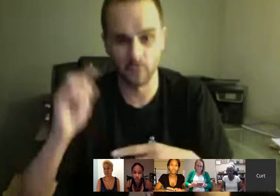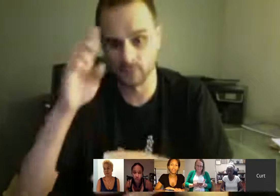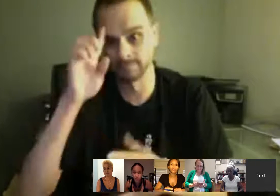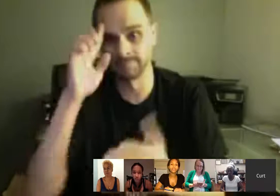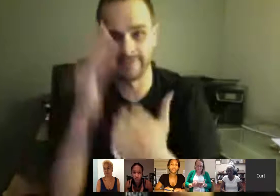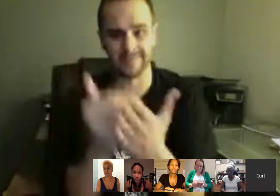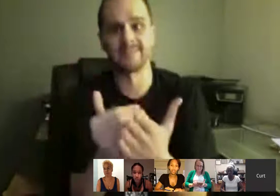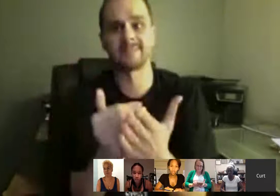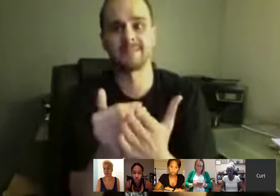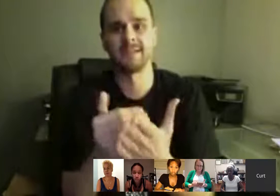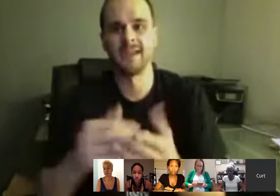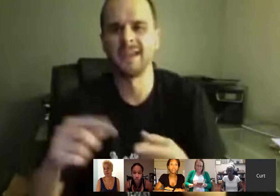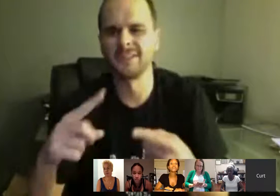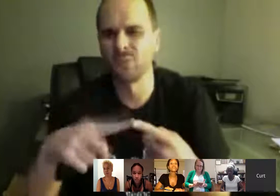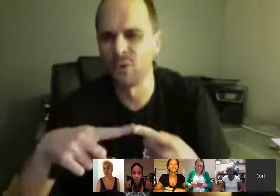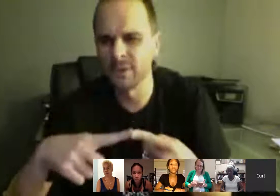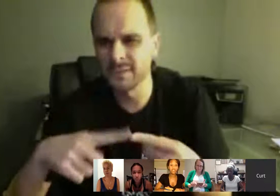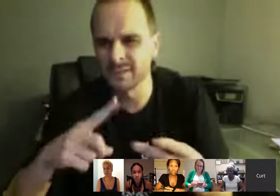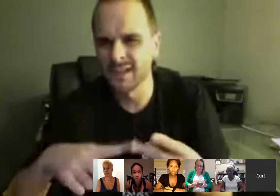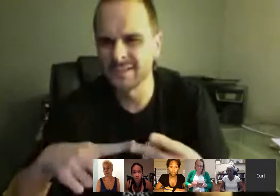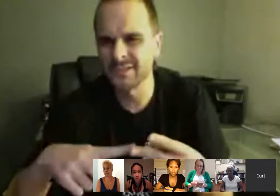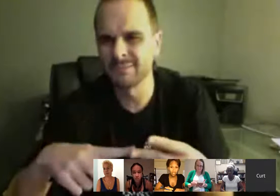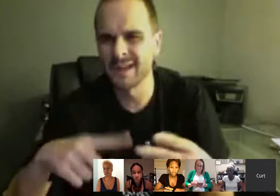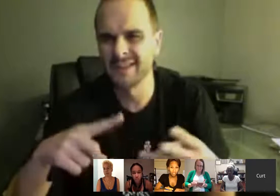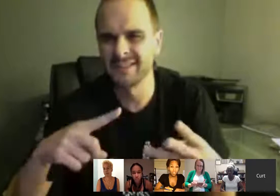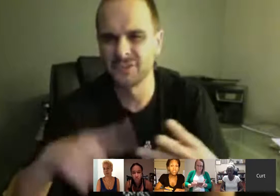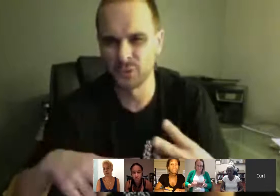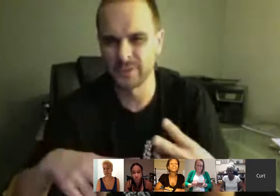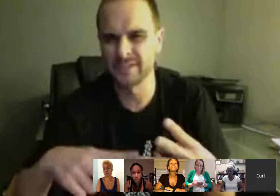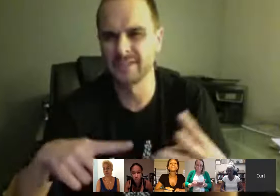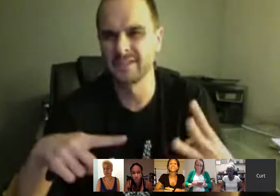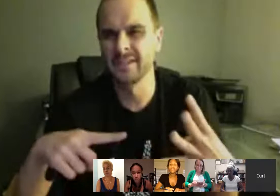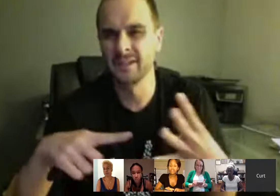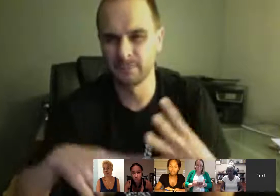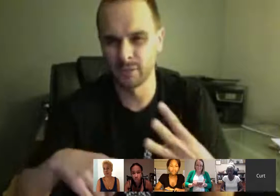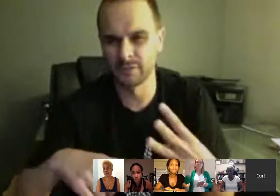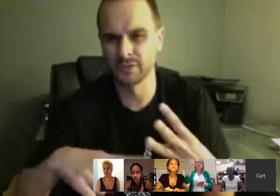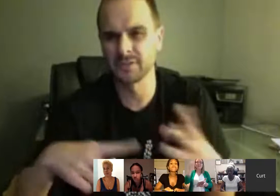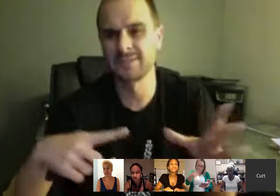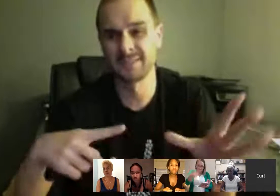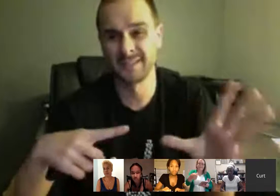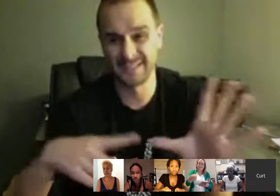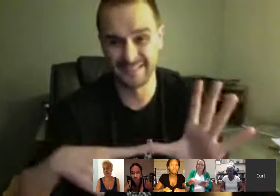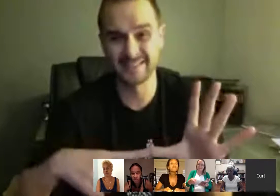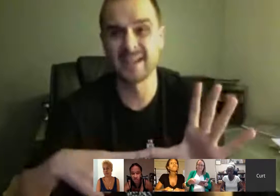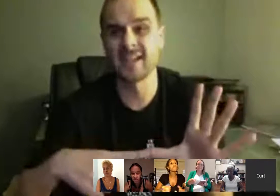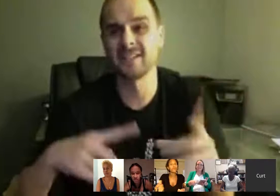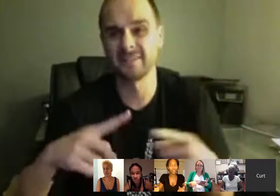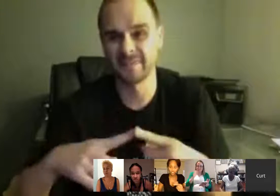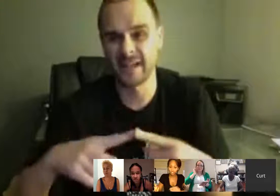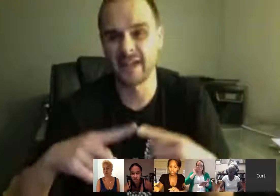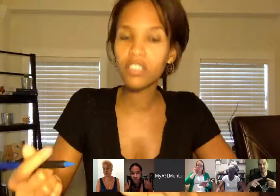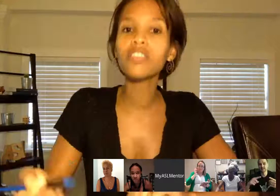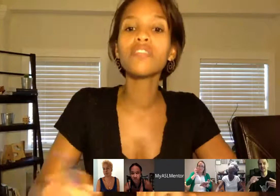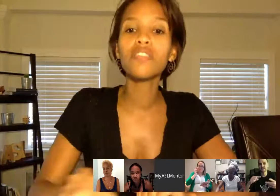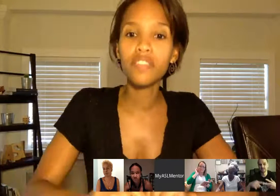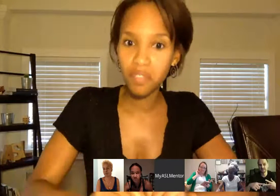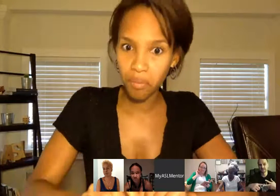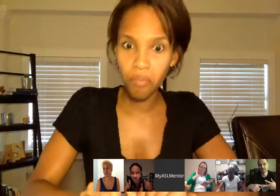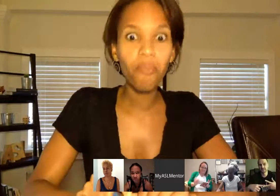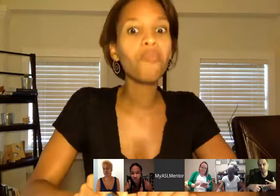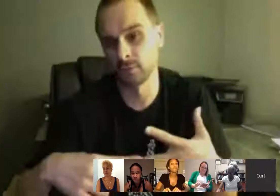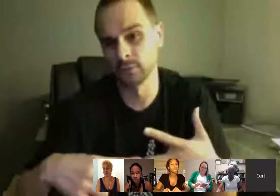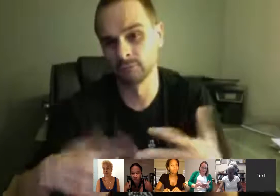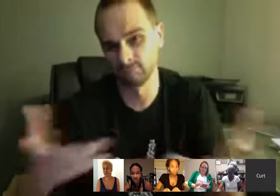glosses for this. And it's warped, lost their mind, twisted, pervert, insane, fanatic, and